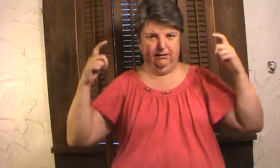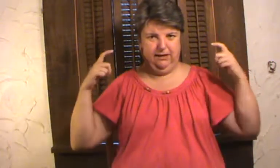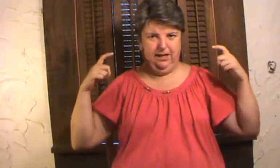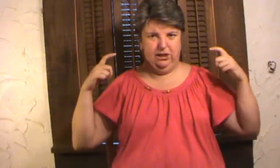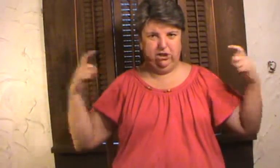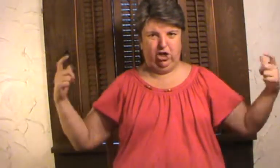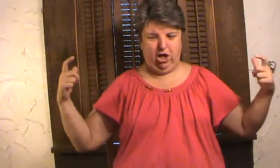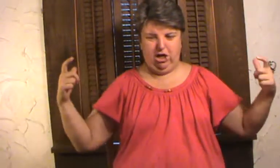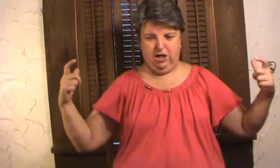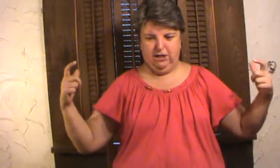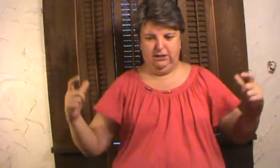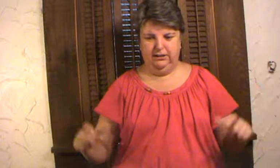like that, cha.